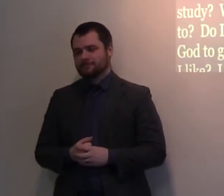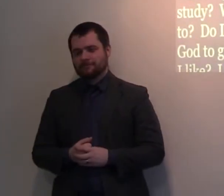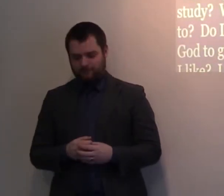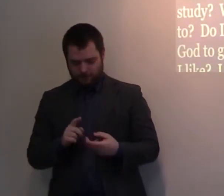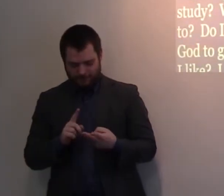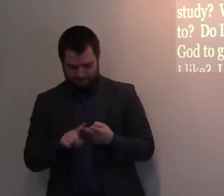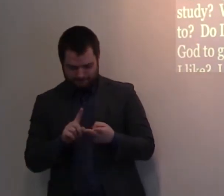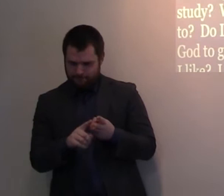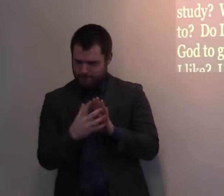Example number two.